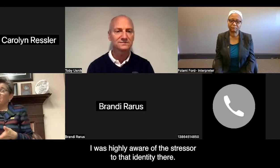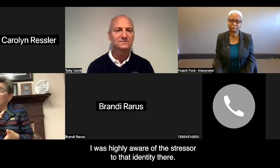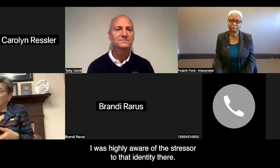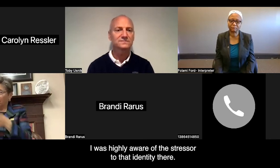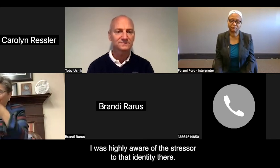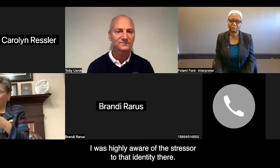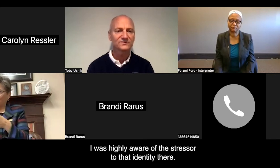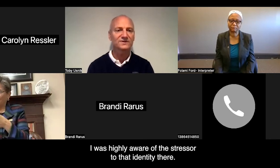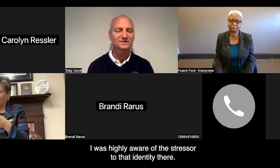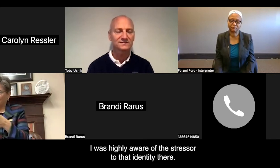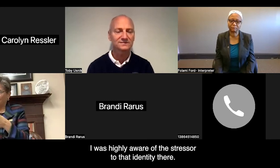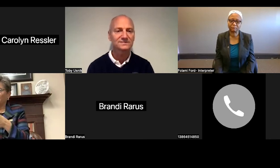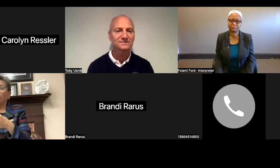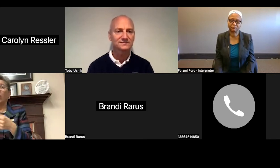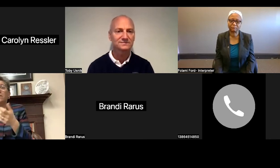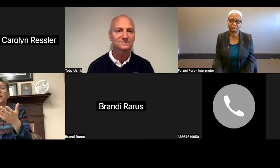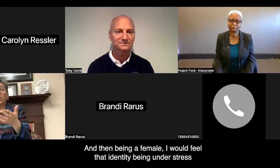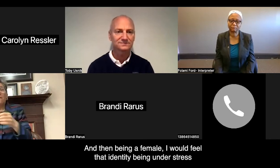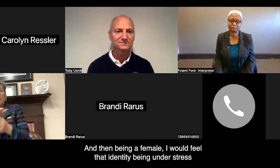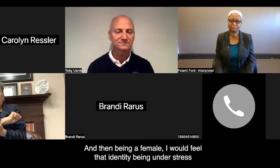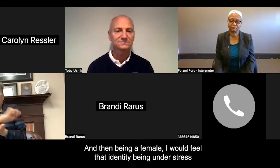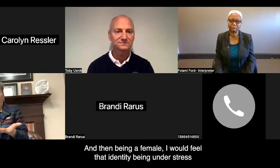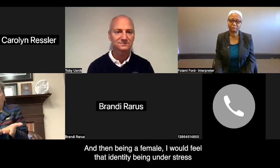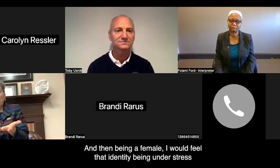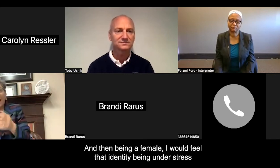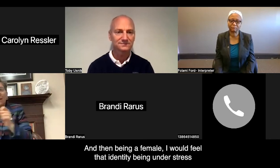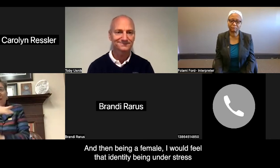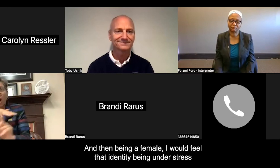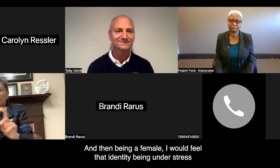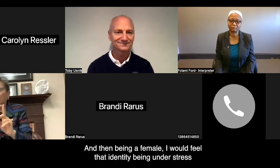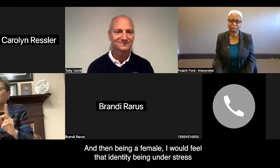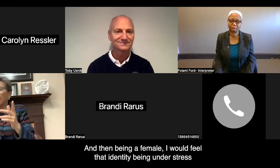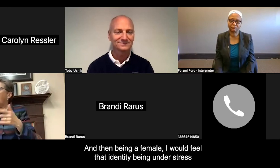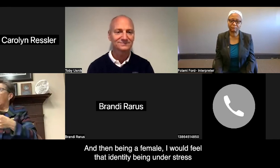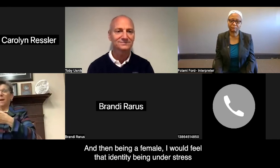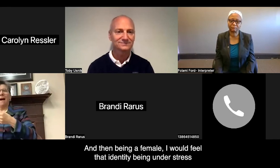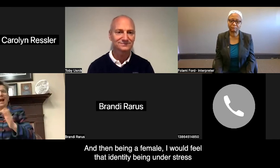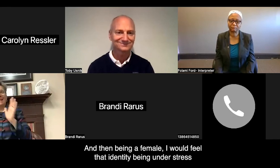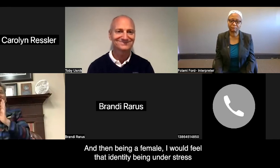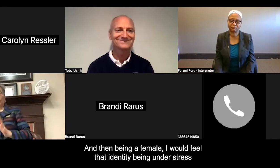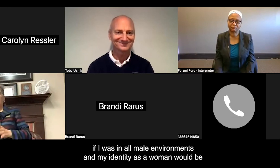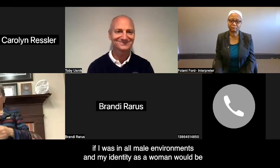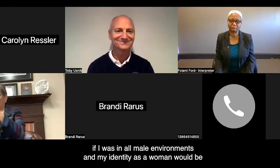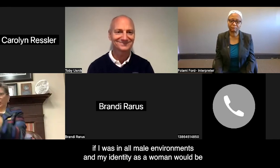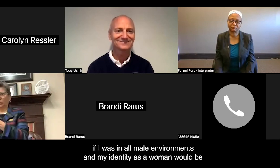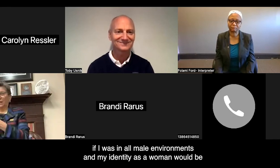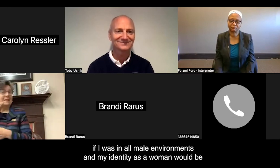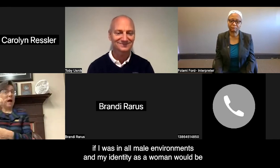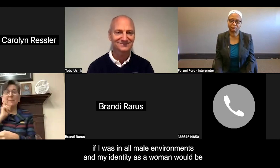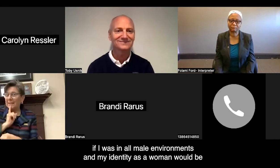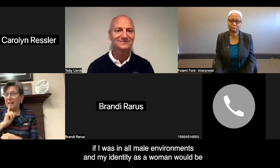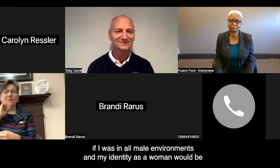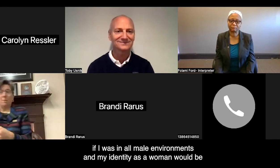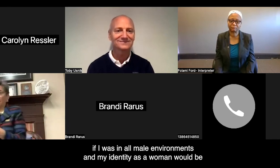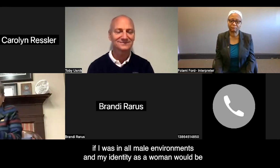there. And then being a female, I would feel that identity being understressed. If was in all male environments, and my identity